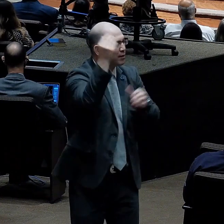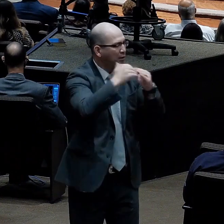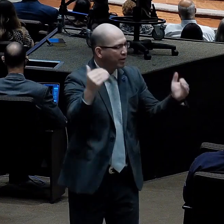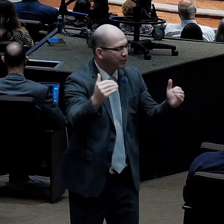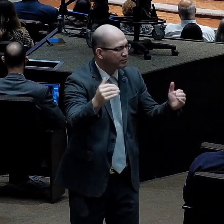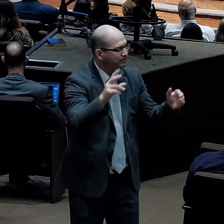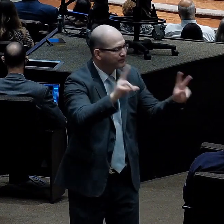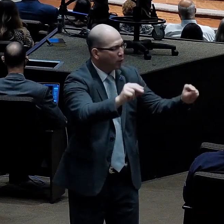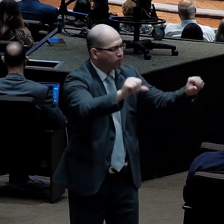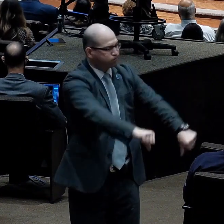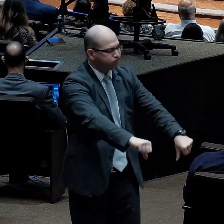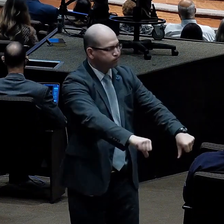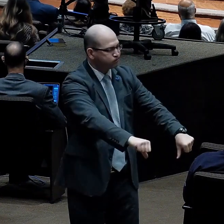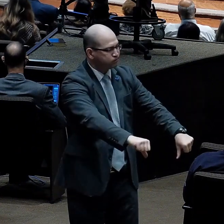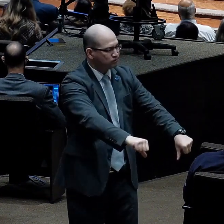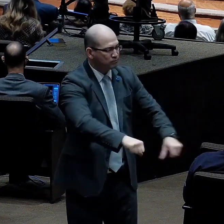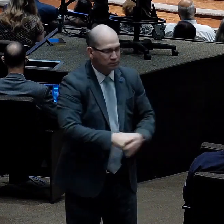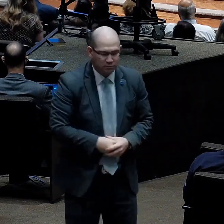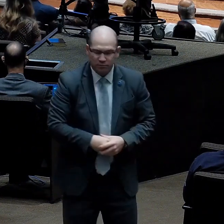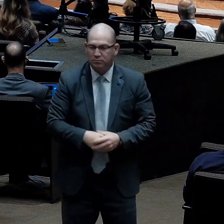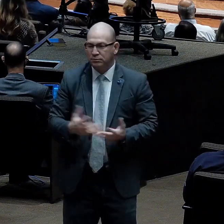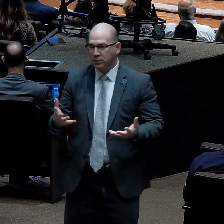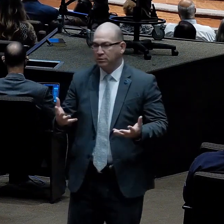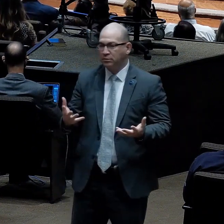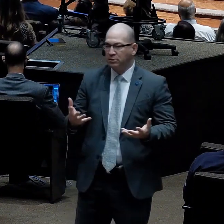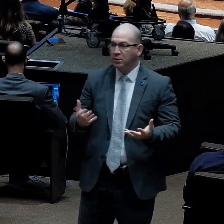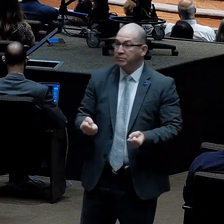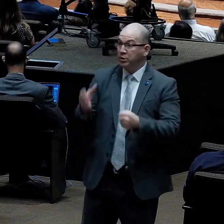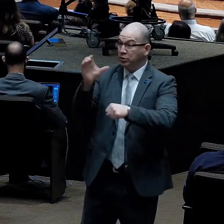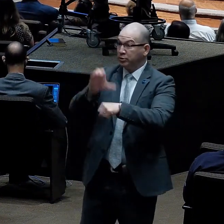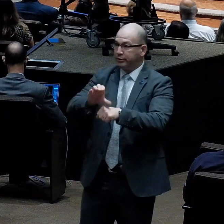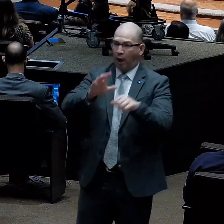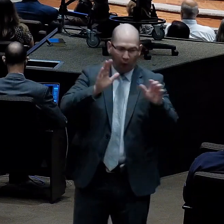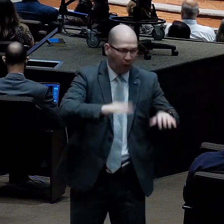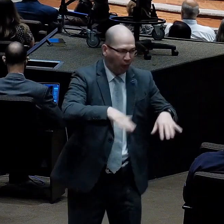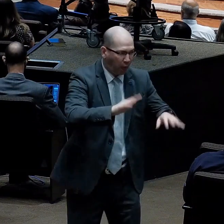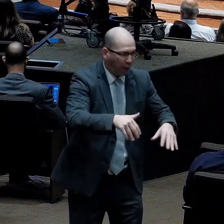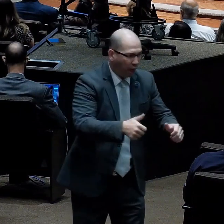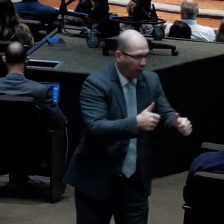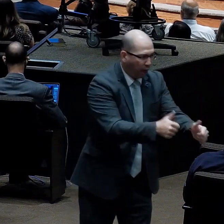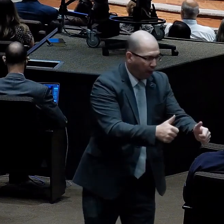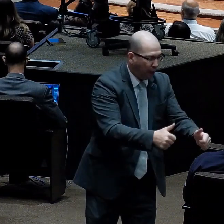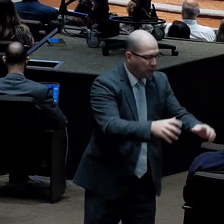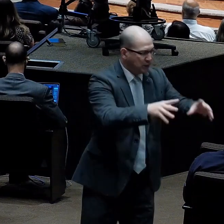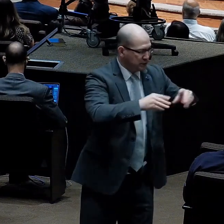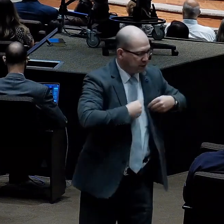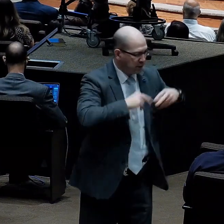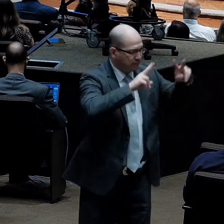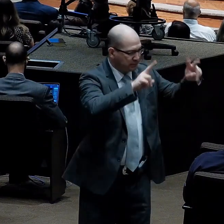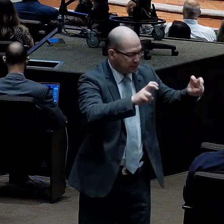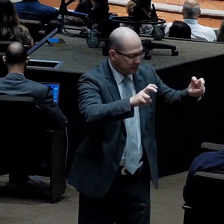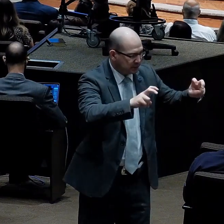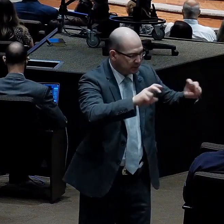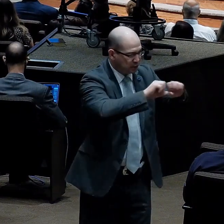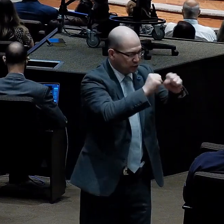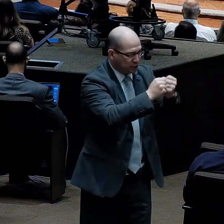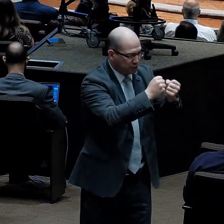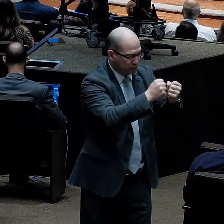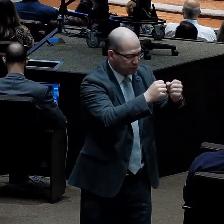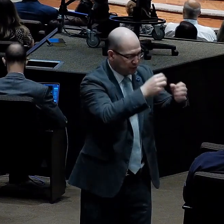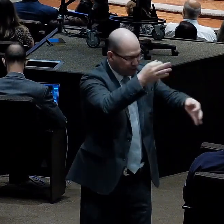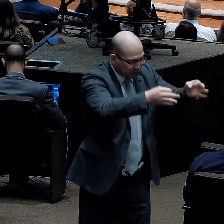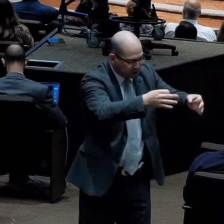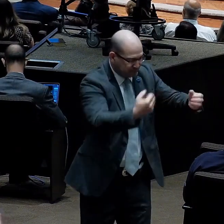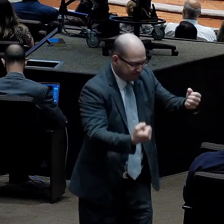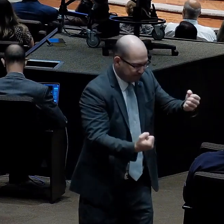idea that is coming into the church that if we as a church advocate for LBGQ or for this or for that, then